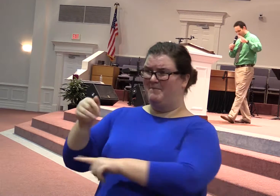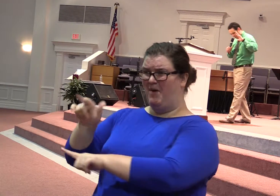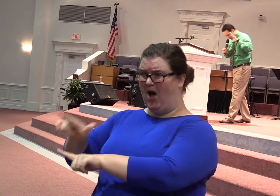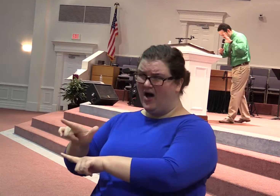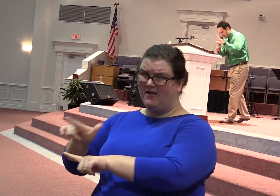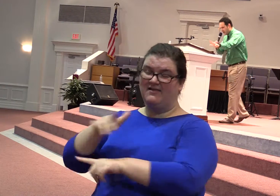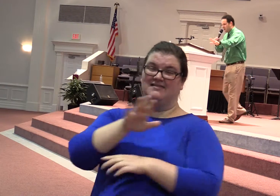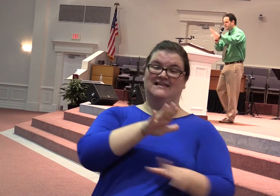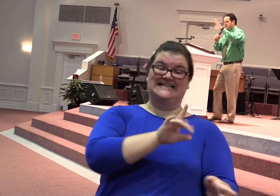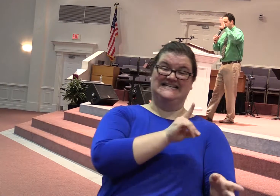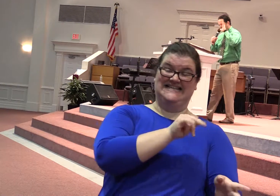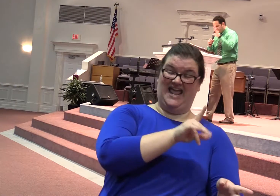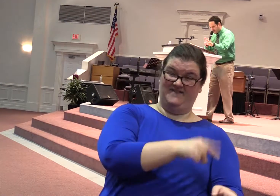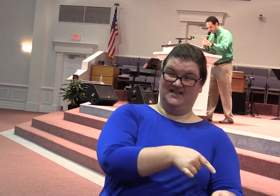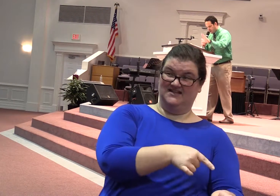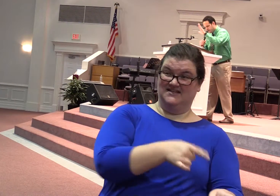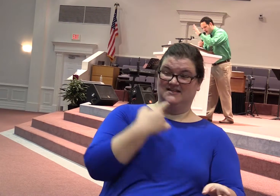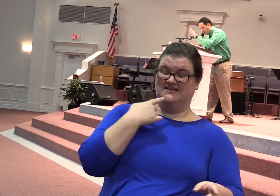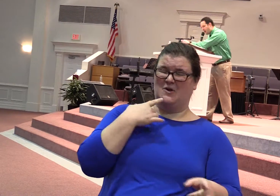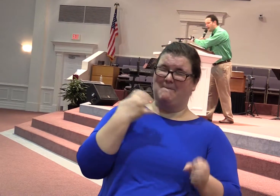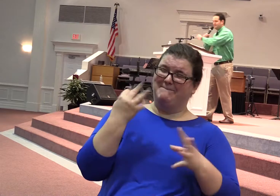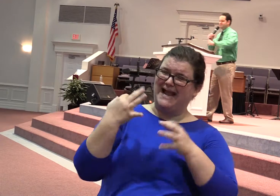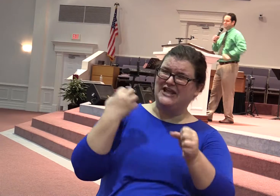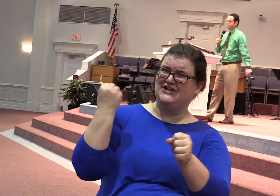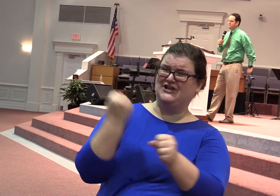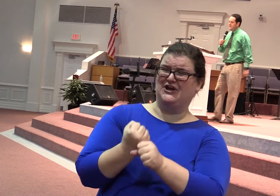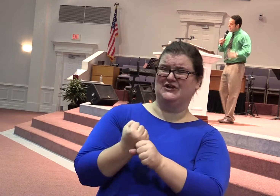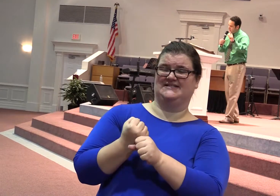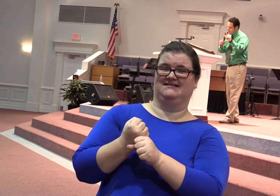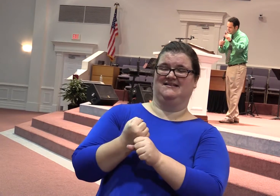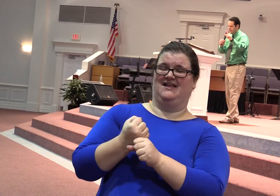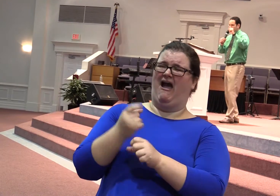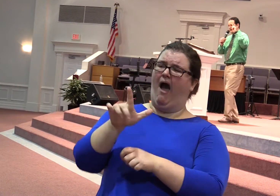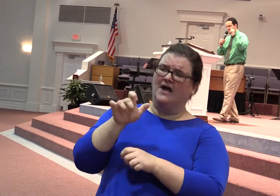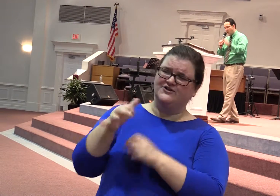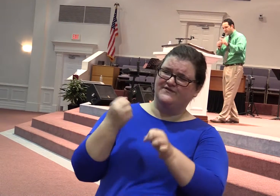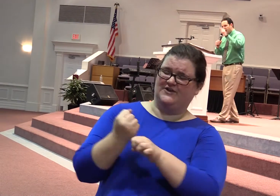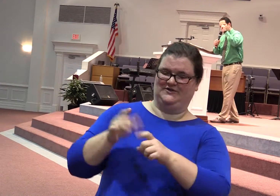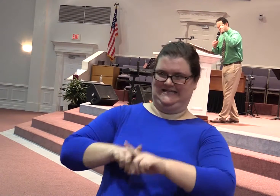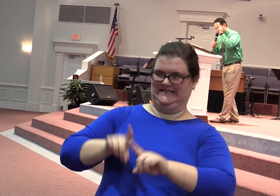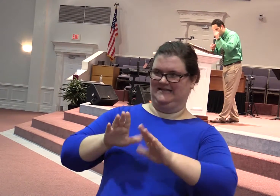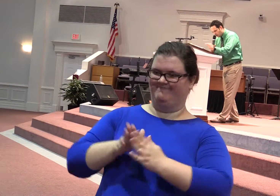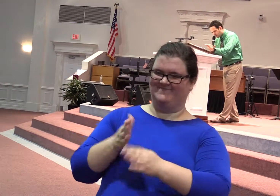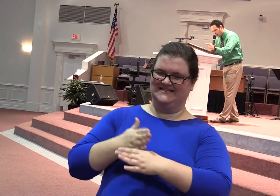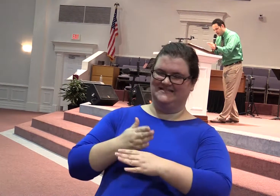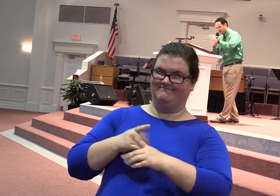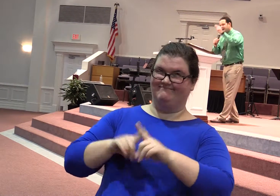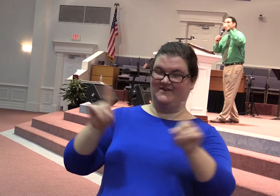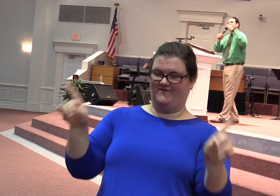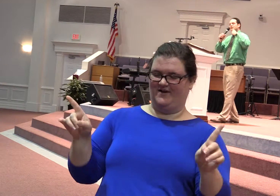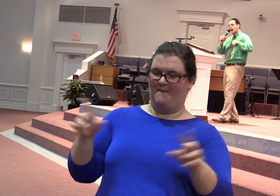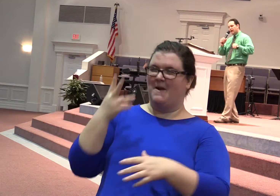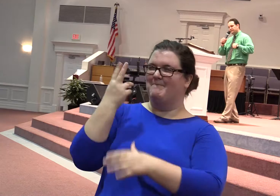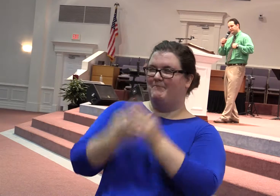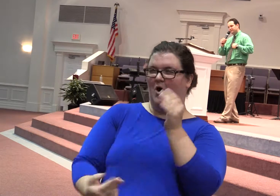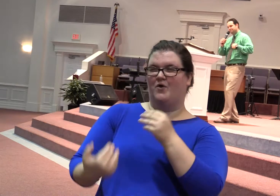And they were years and centuries apart. Right. However, they both had a huge burden